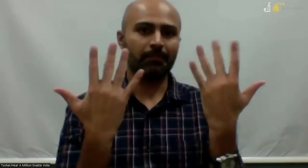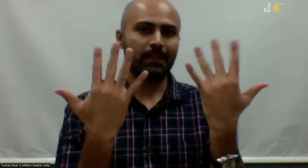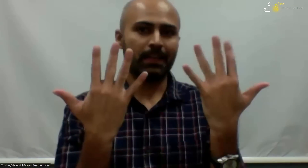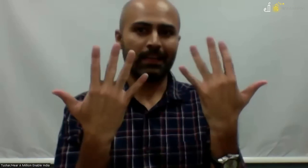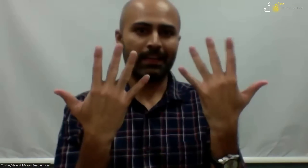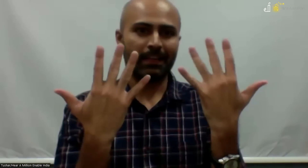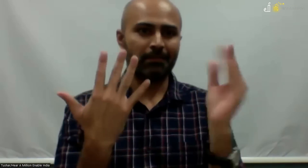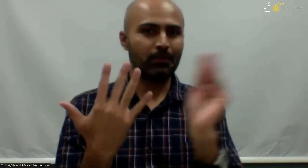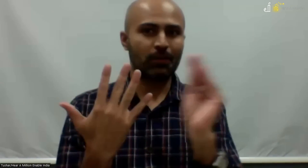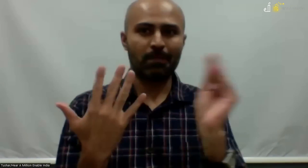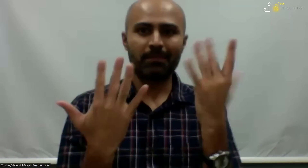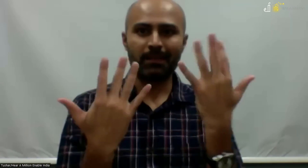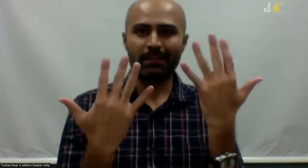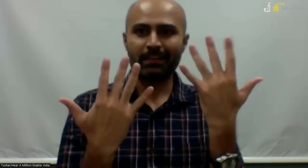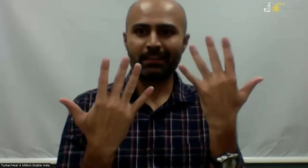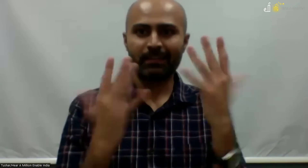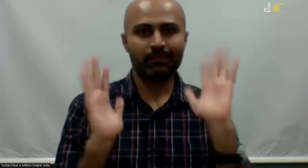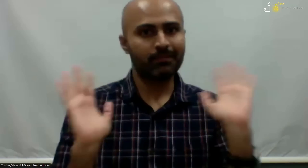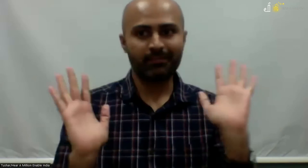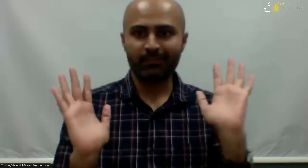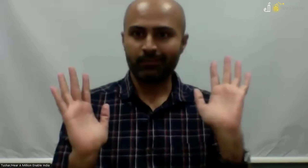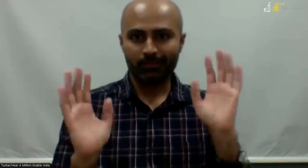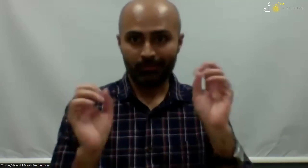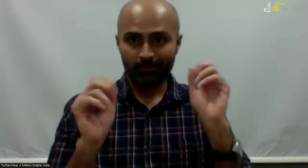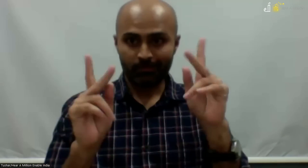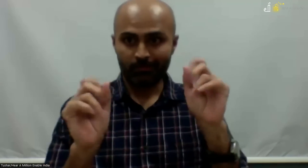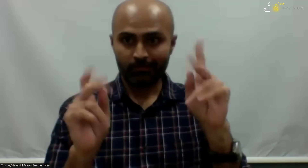So we'll giving you 10 minutes only,